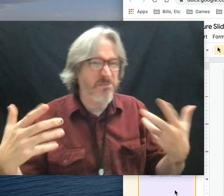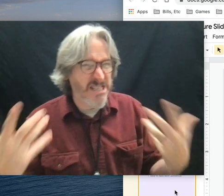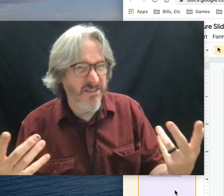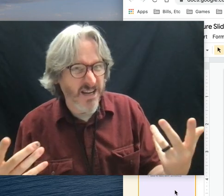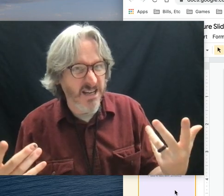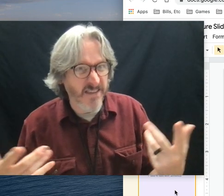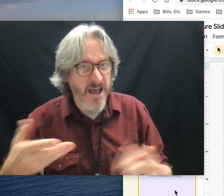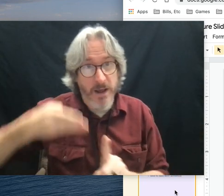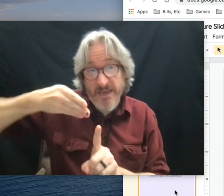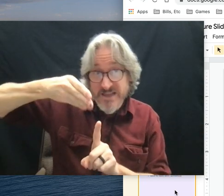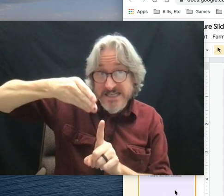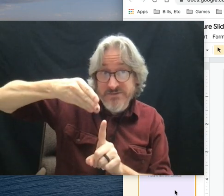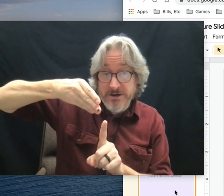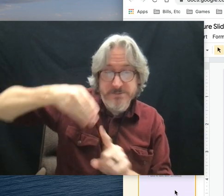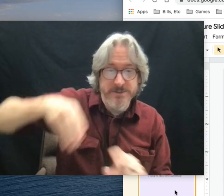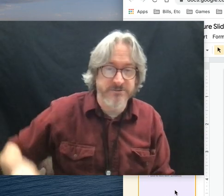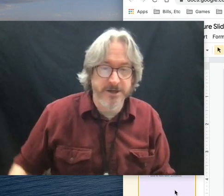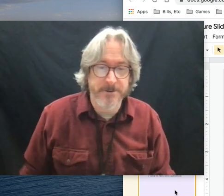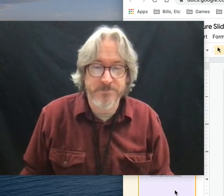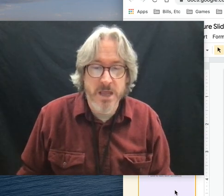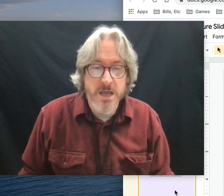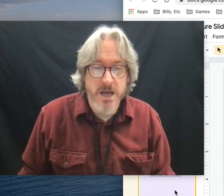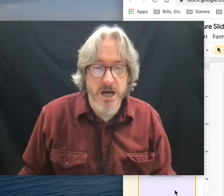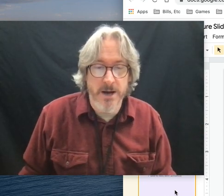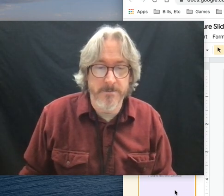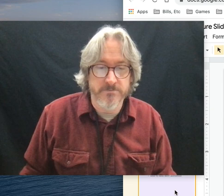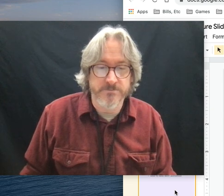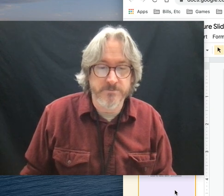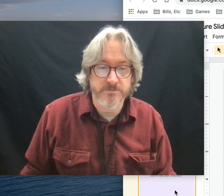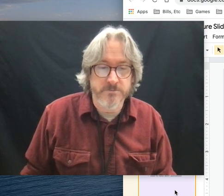less specific in that way. And this is very specific.